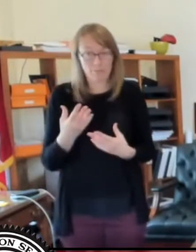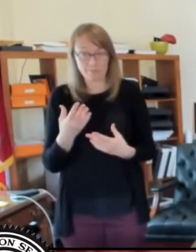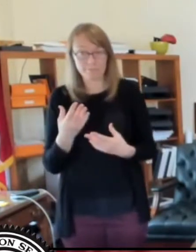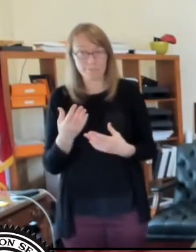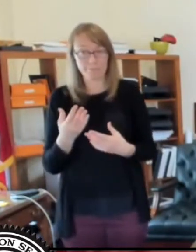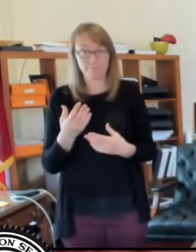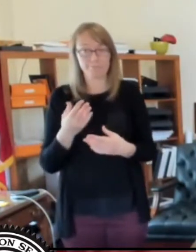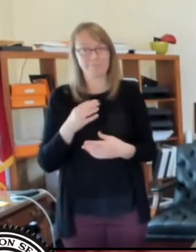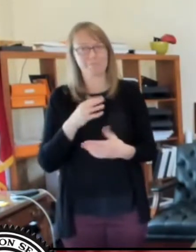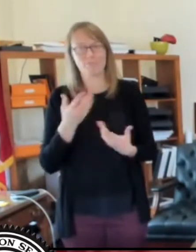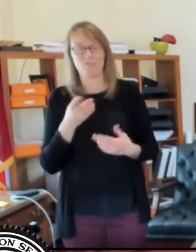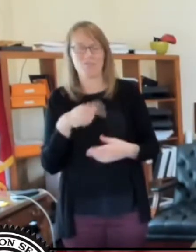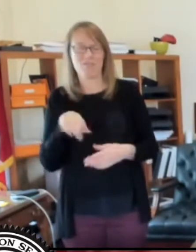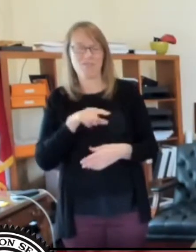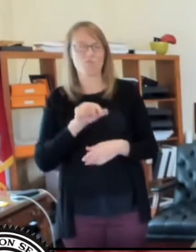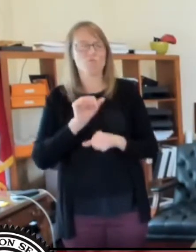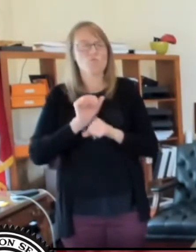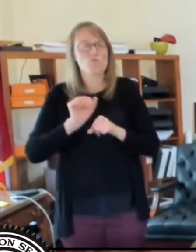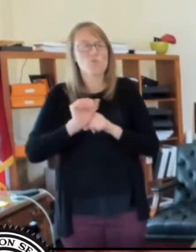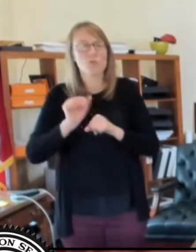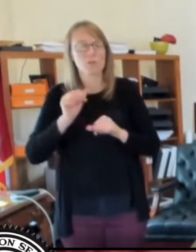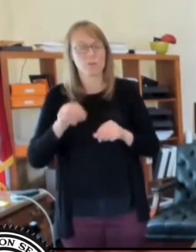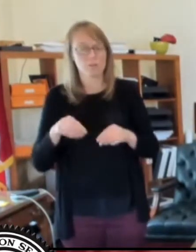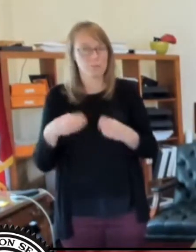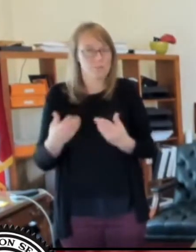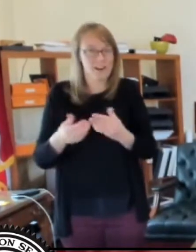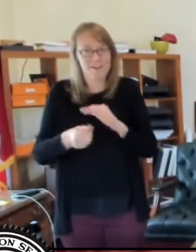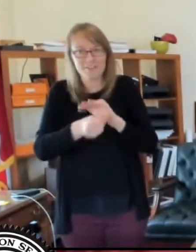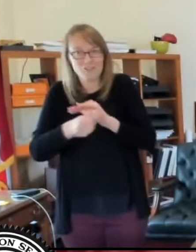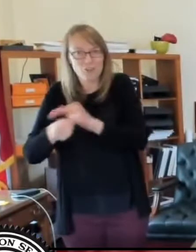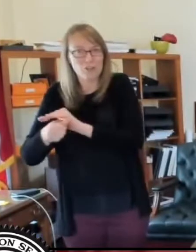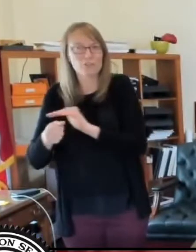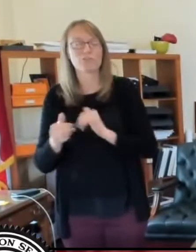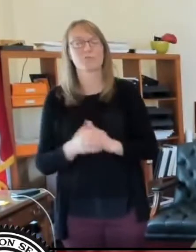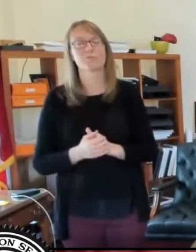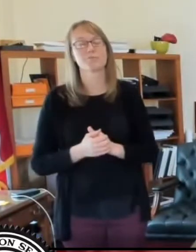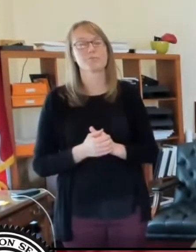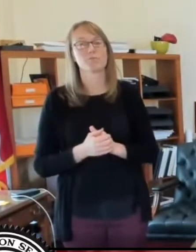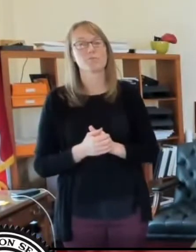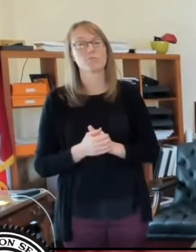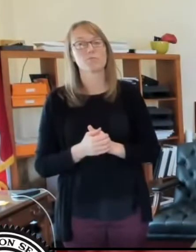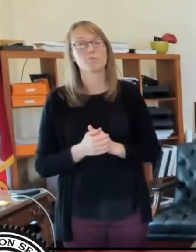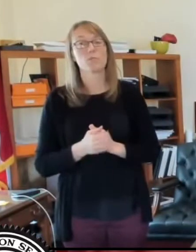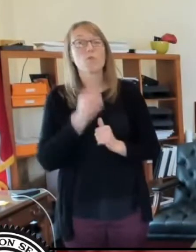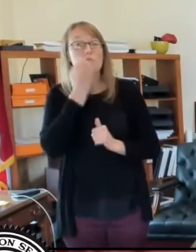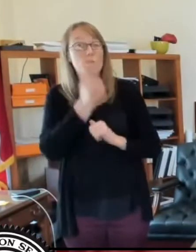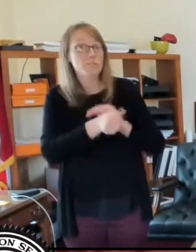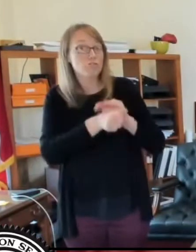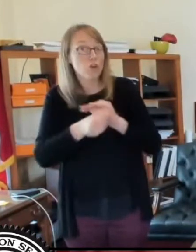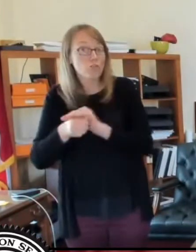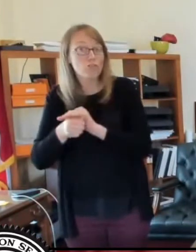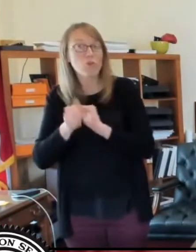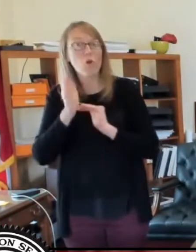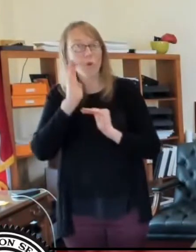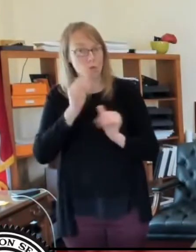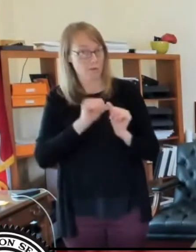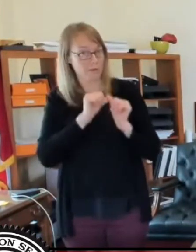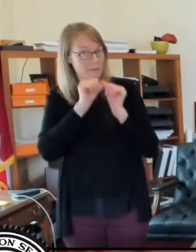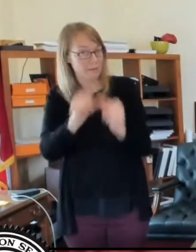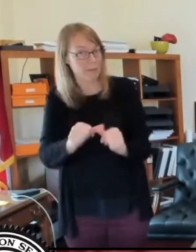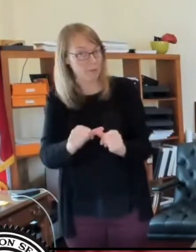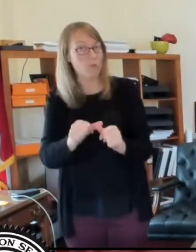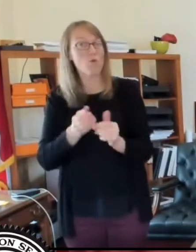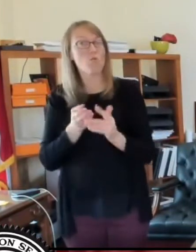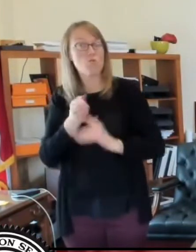has started. It'll run through the end of February, and it'll run in March too if we continue to have cold